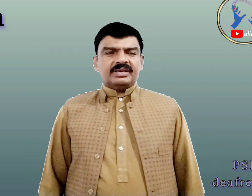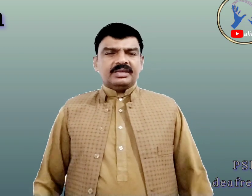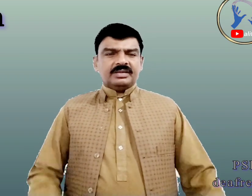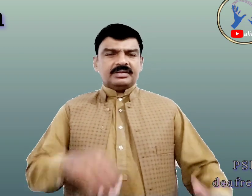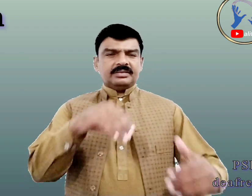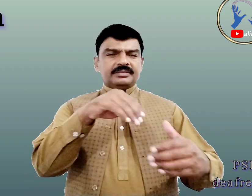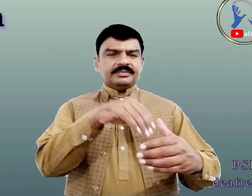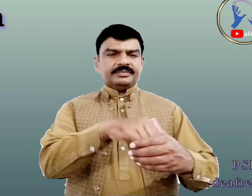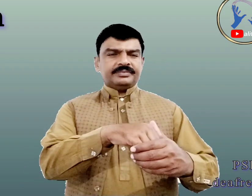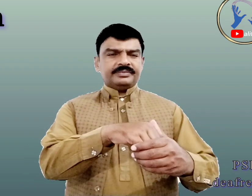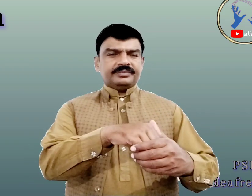within,